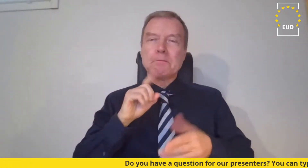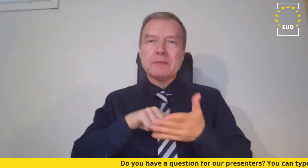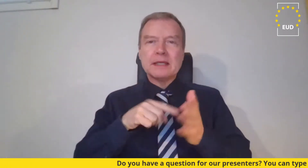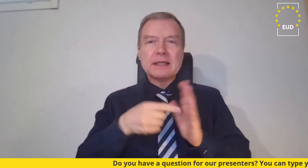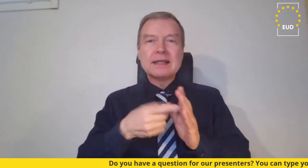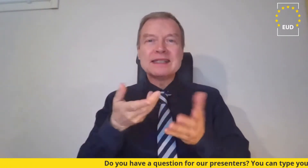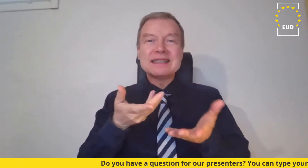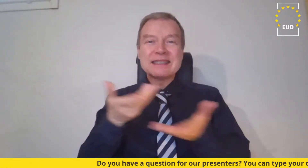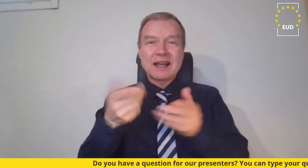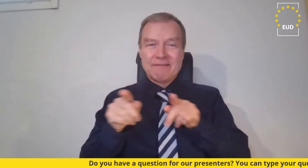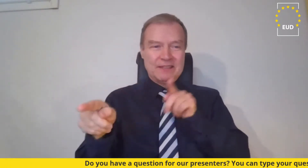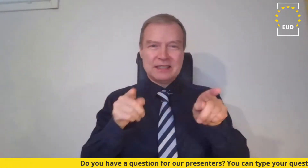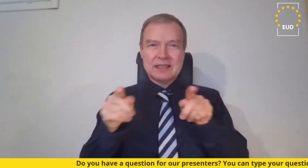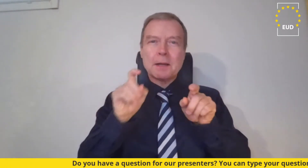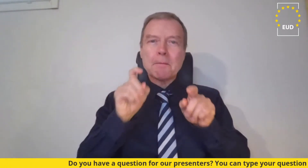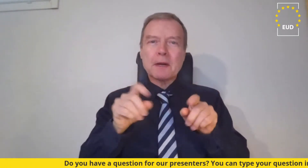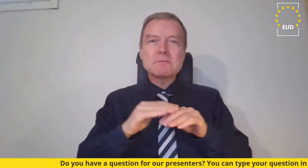applies. The national governments